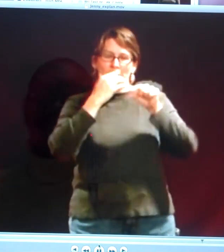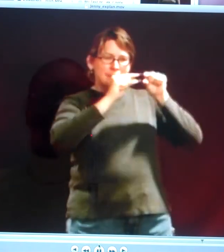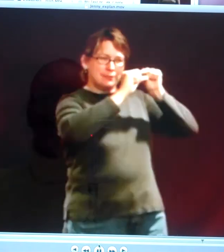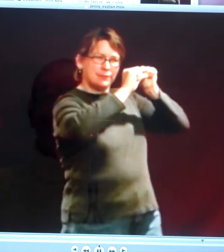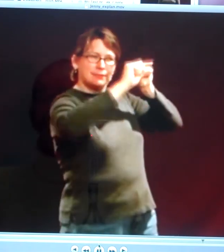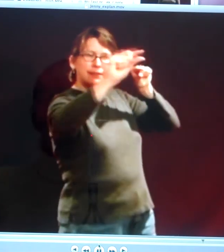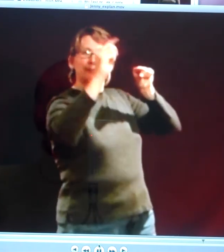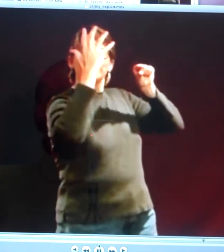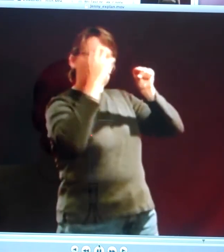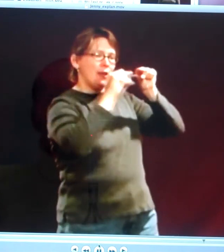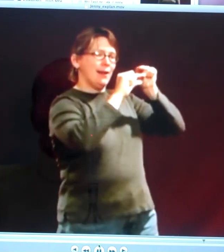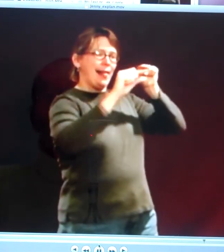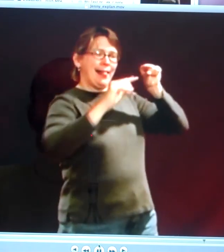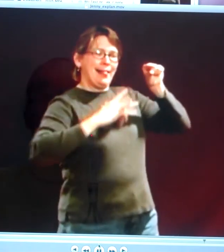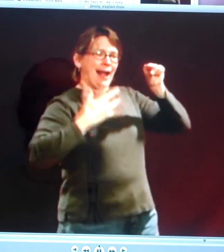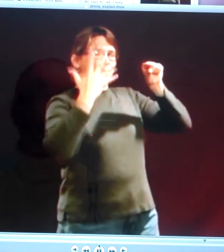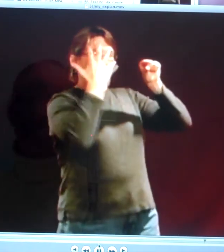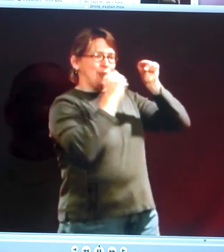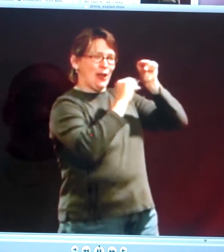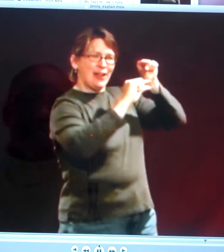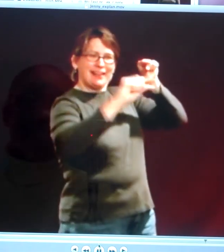now.